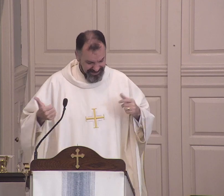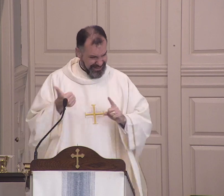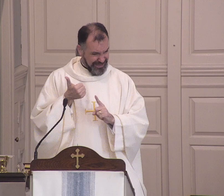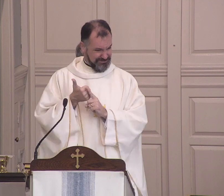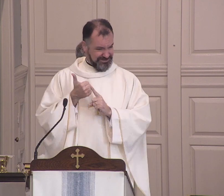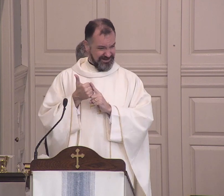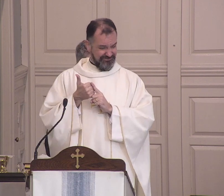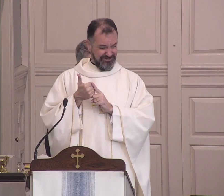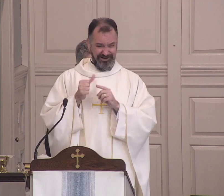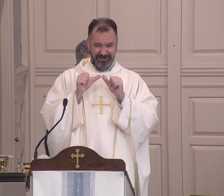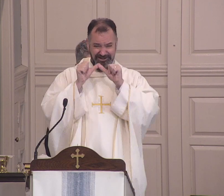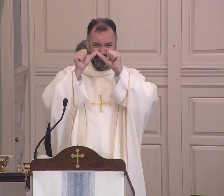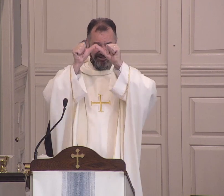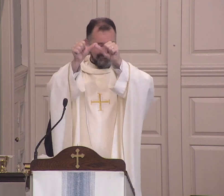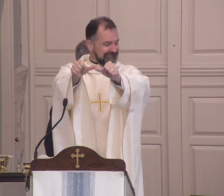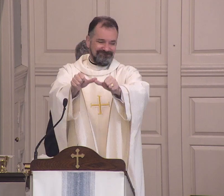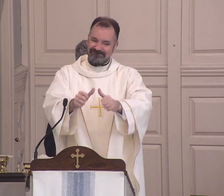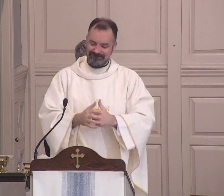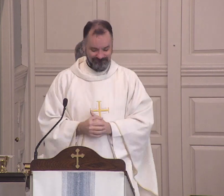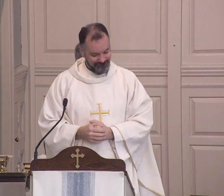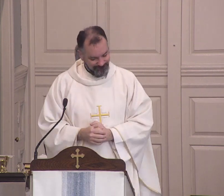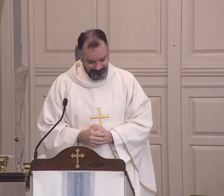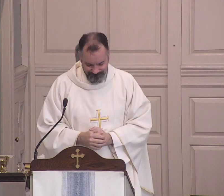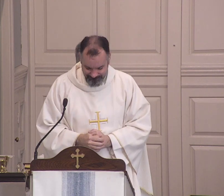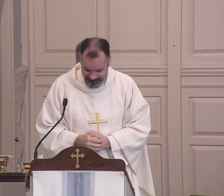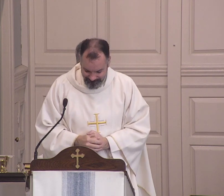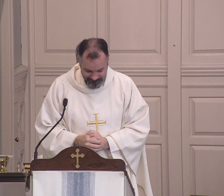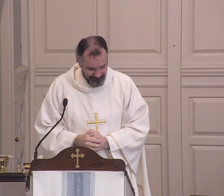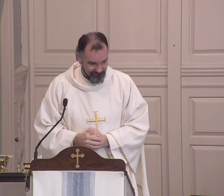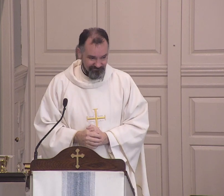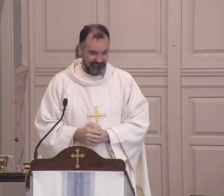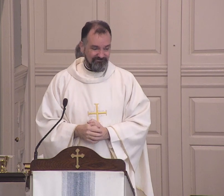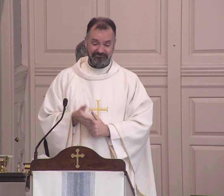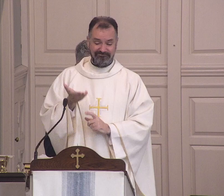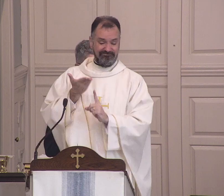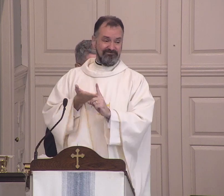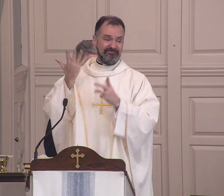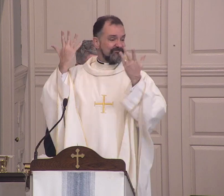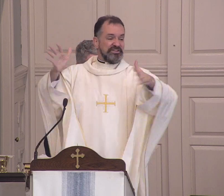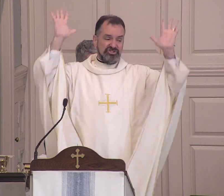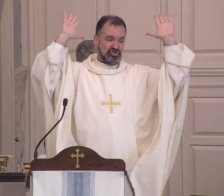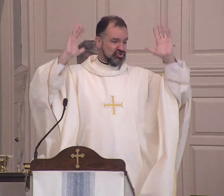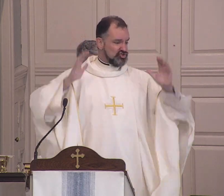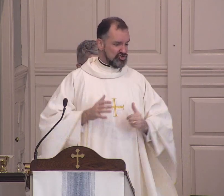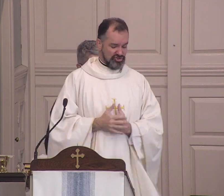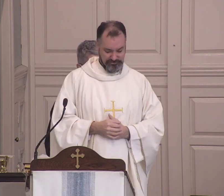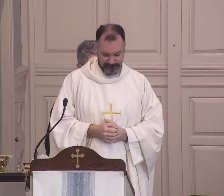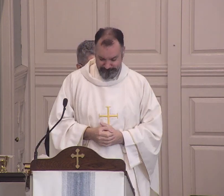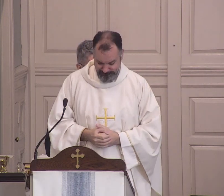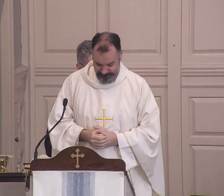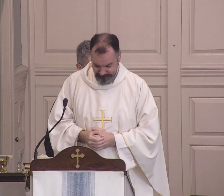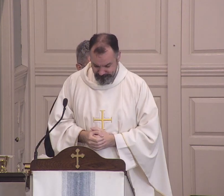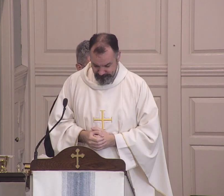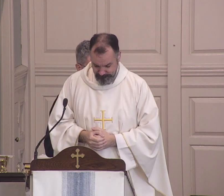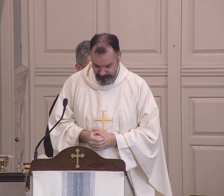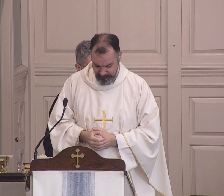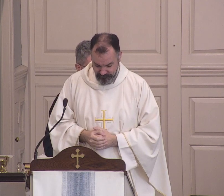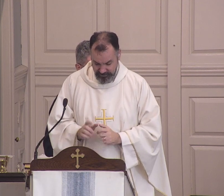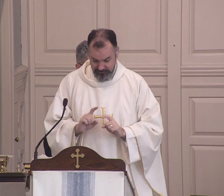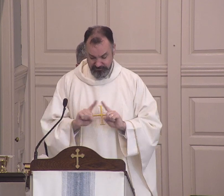and is divided, he cannot stand. That is the end of him.